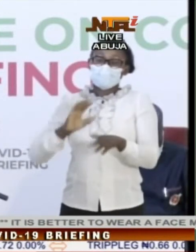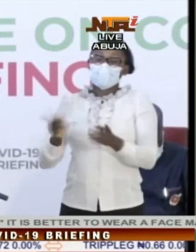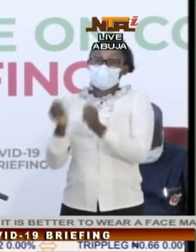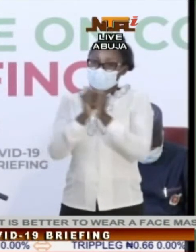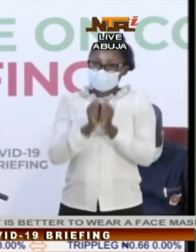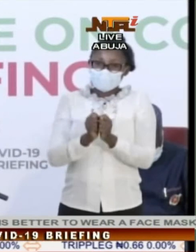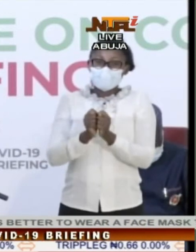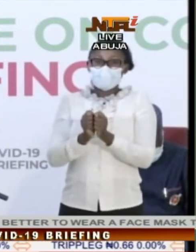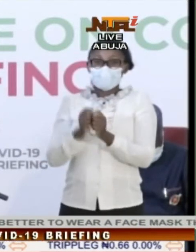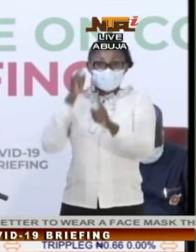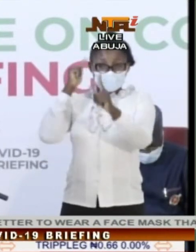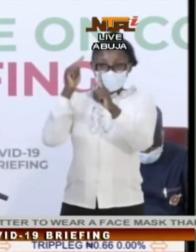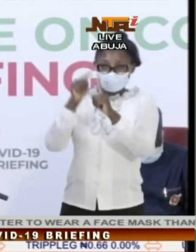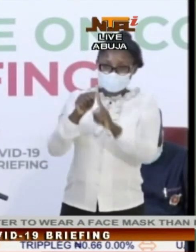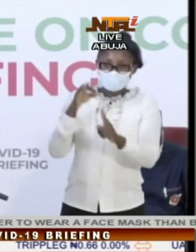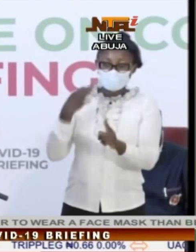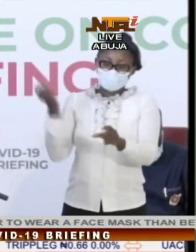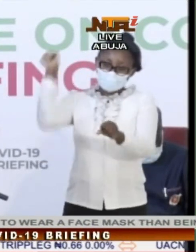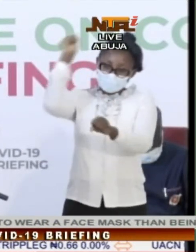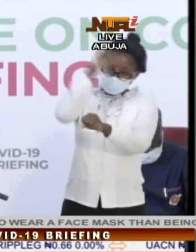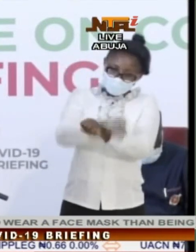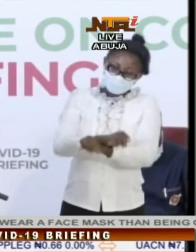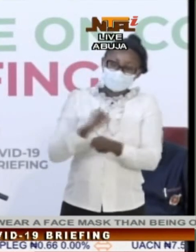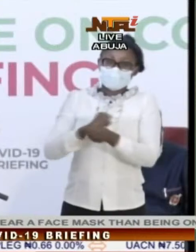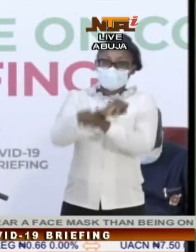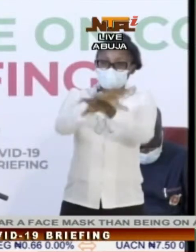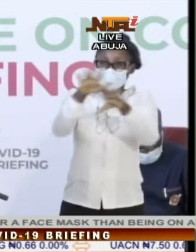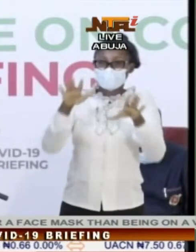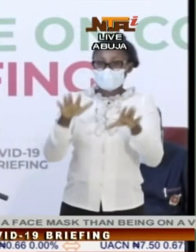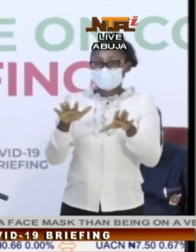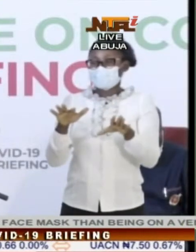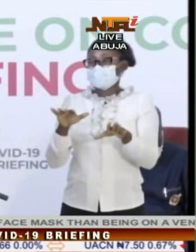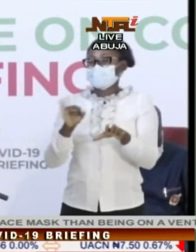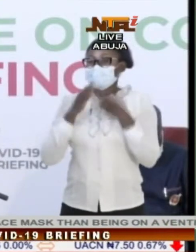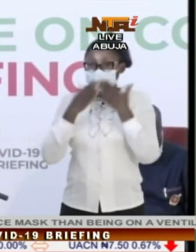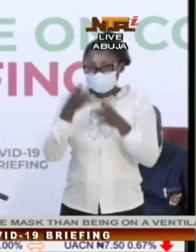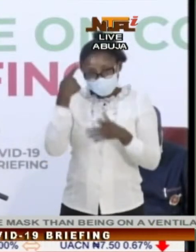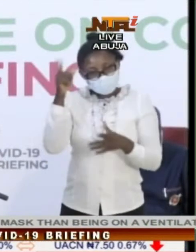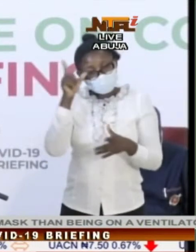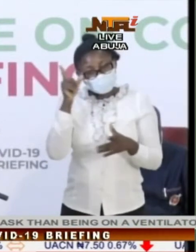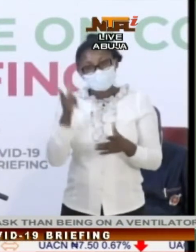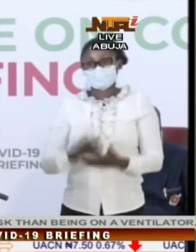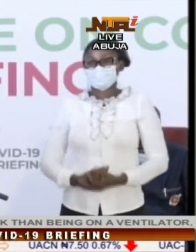objective of defeating COVID-19. I thank you for listening.